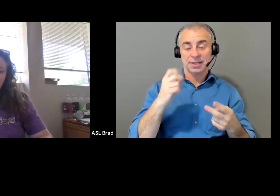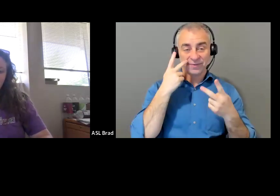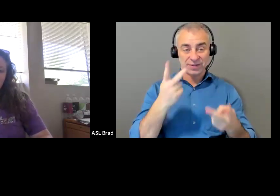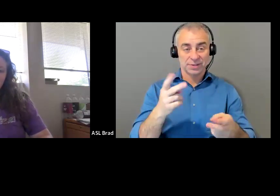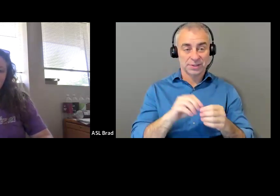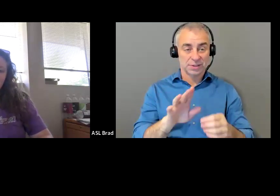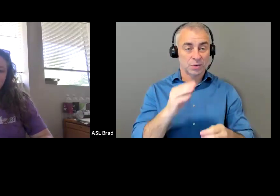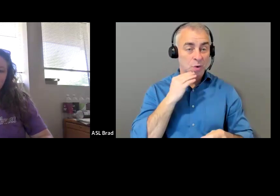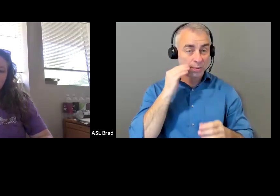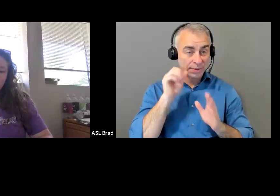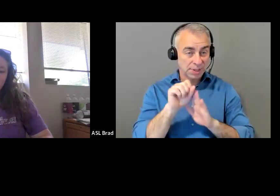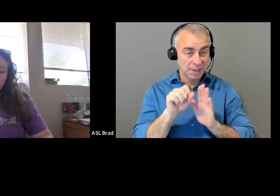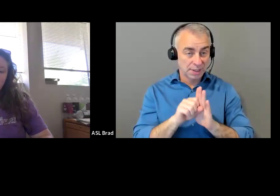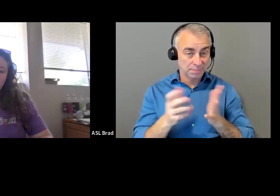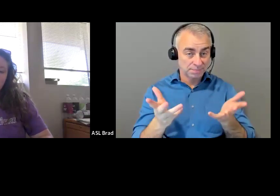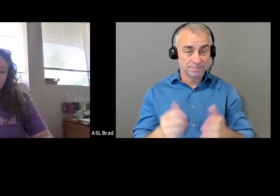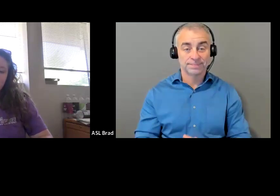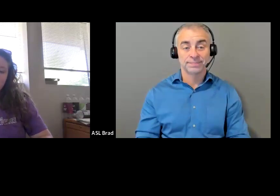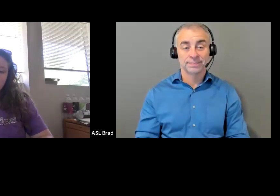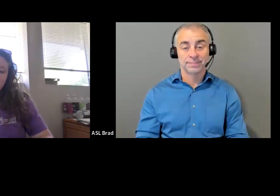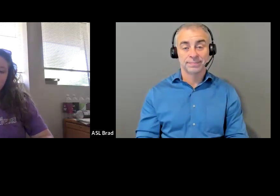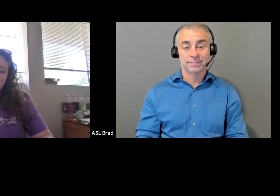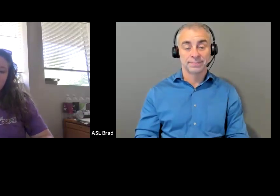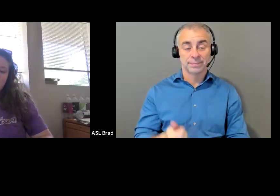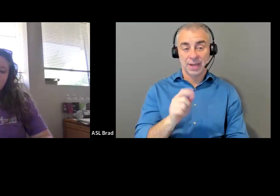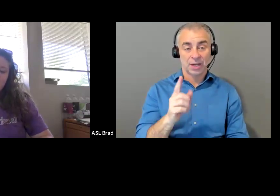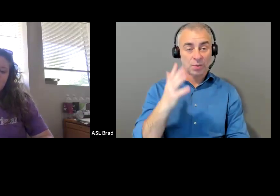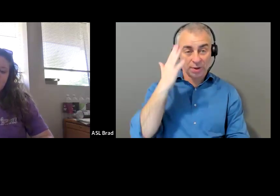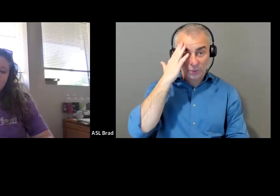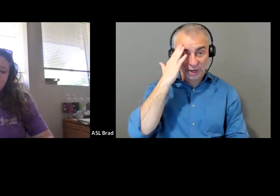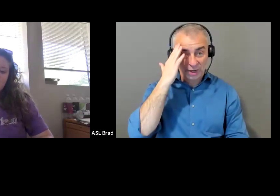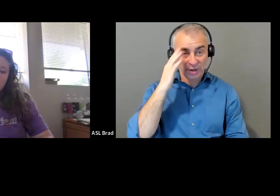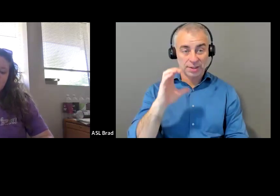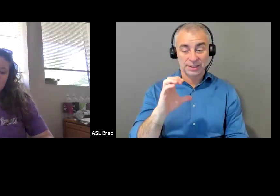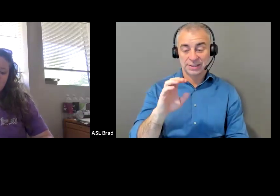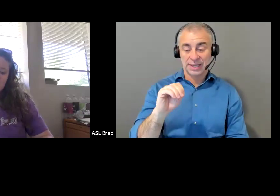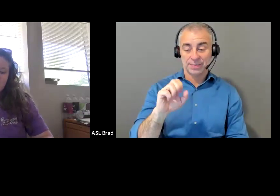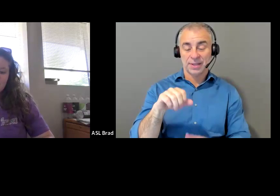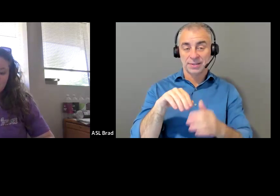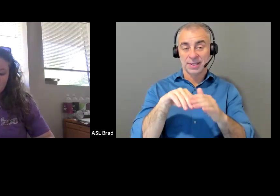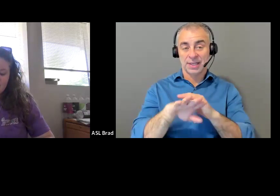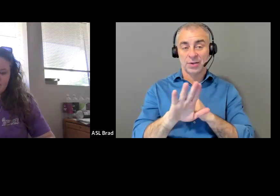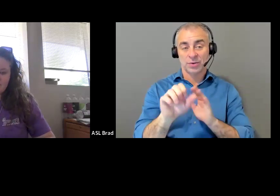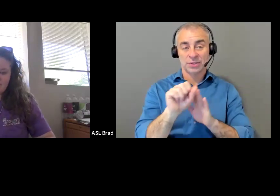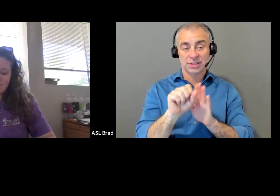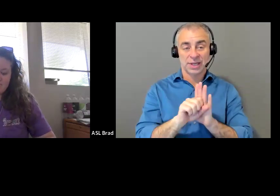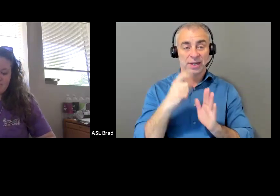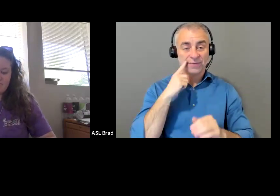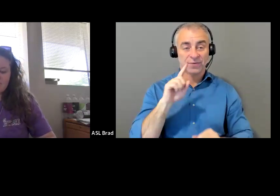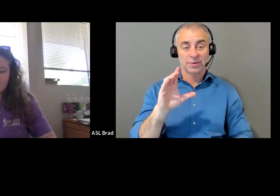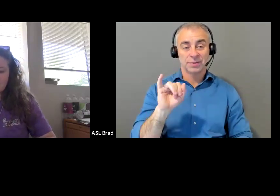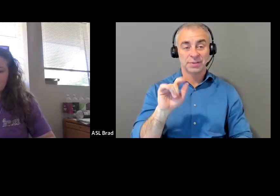state? Is anyone aware of CMS coming into your state to do site